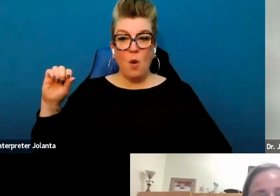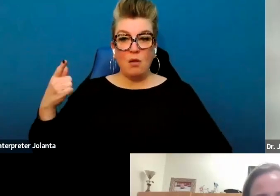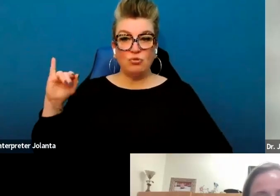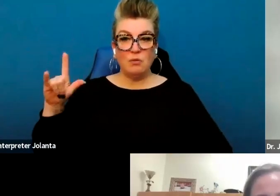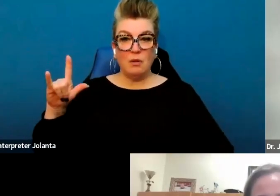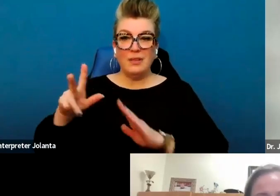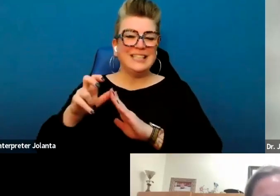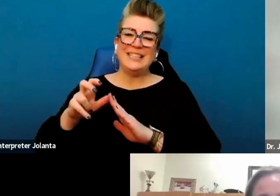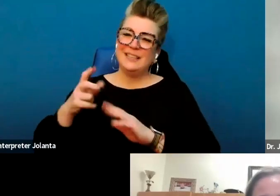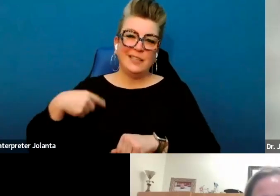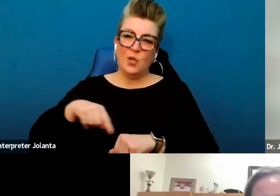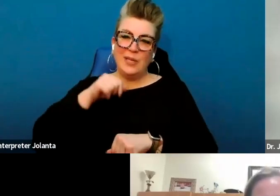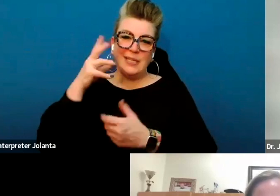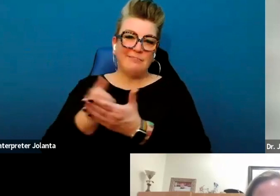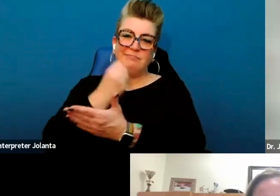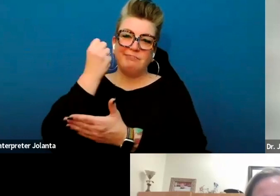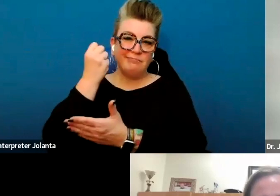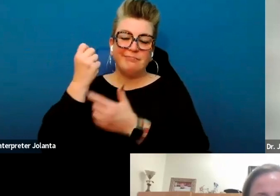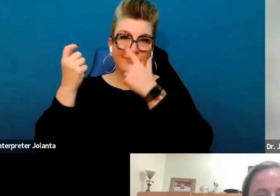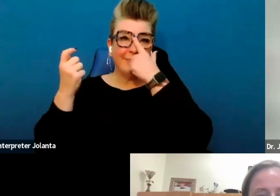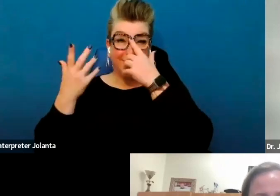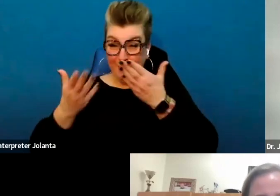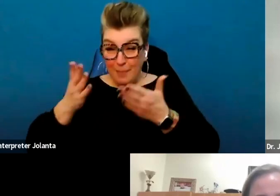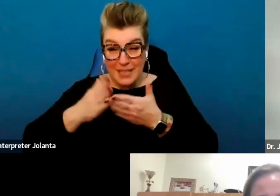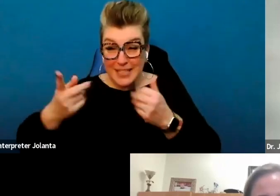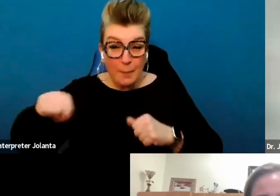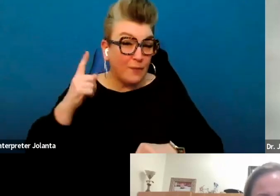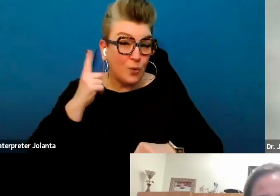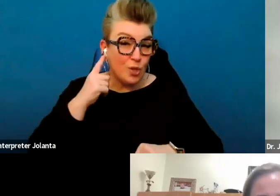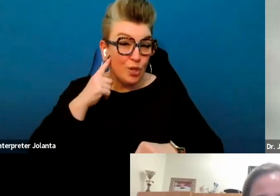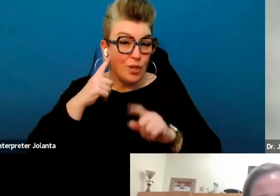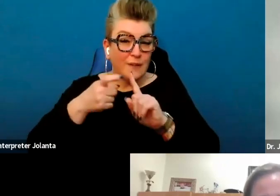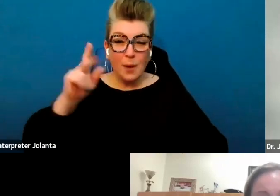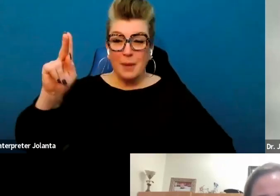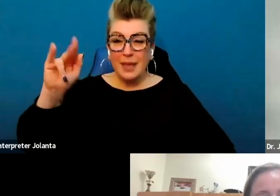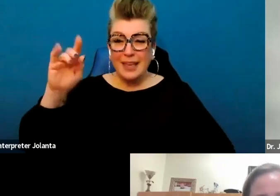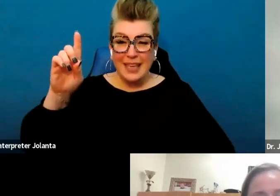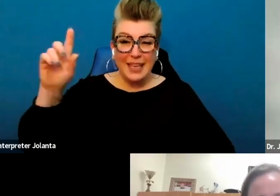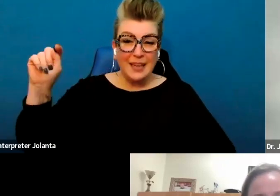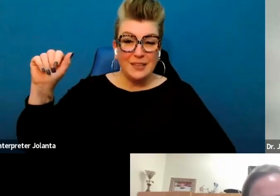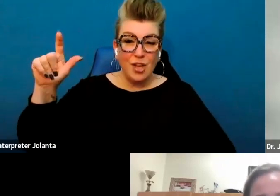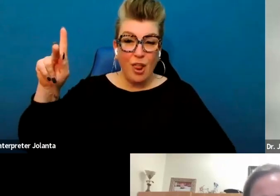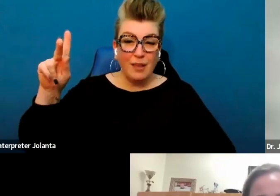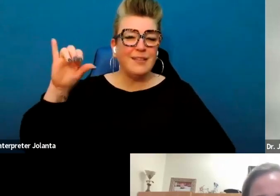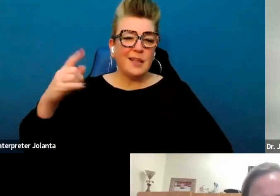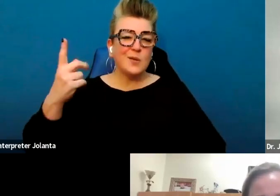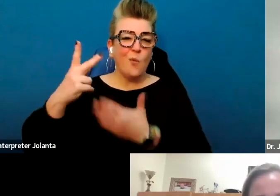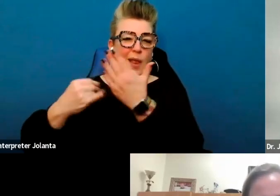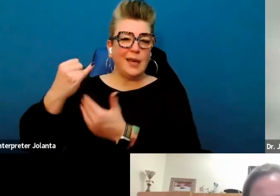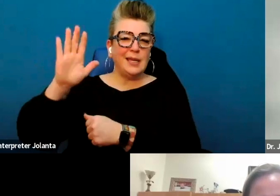that supplement. It was I don't know, maybe some of you have heard of Kid Talk, which is like an initiative